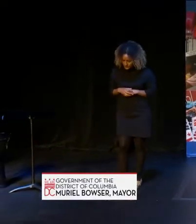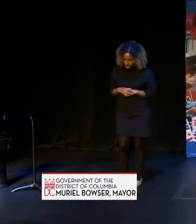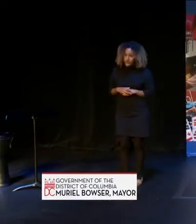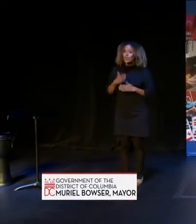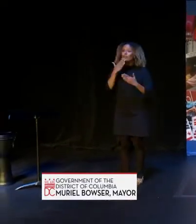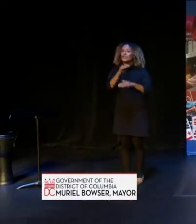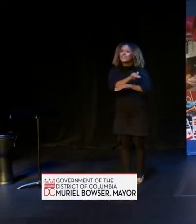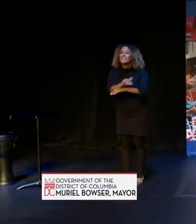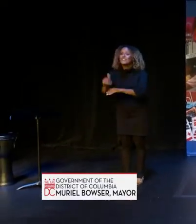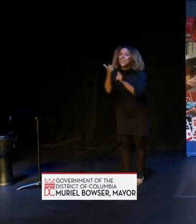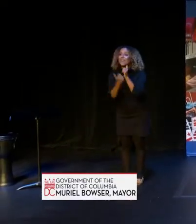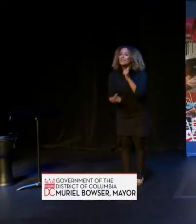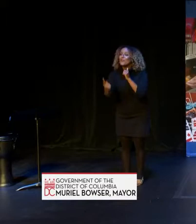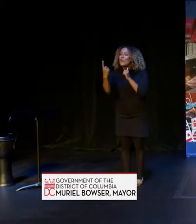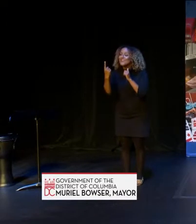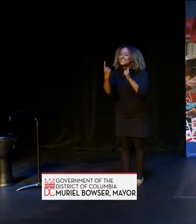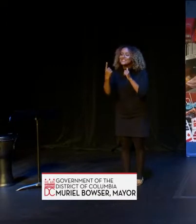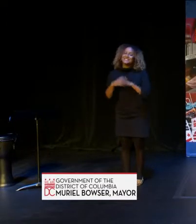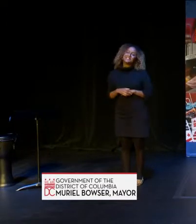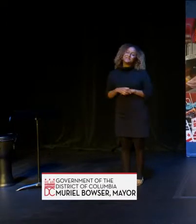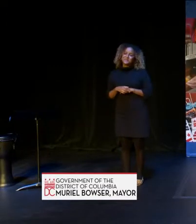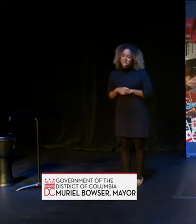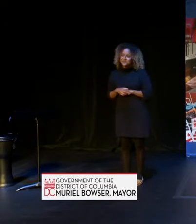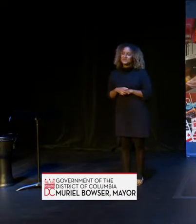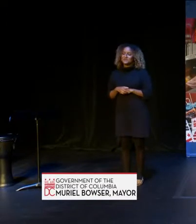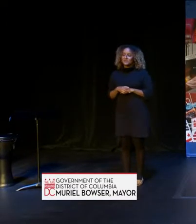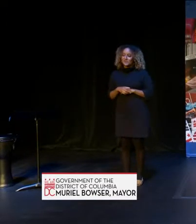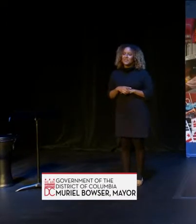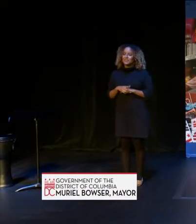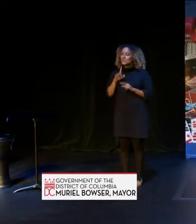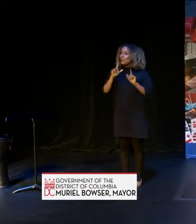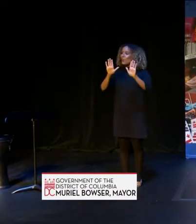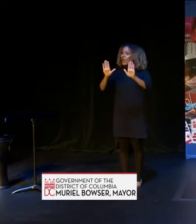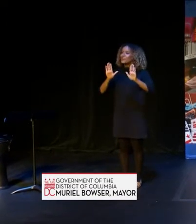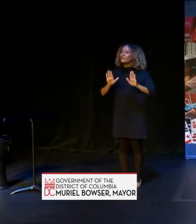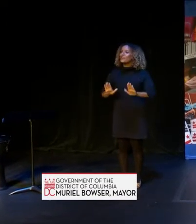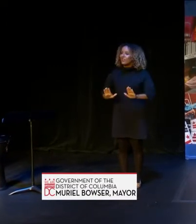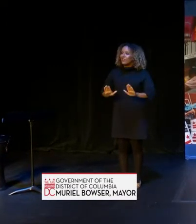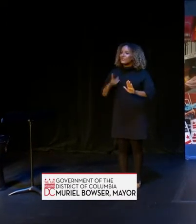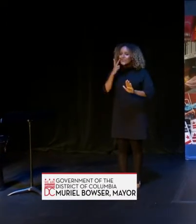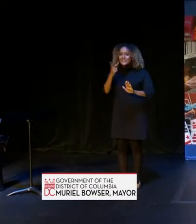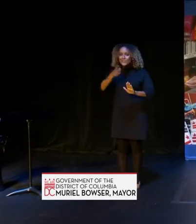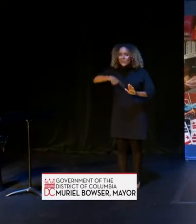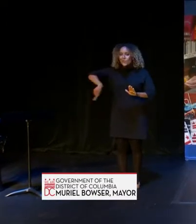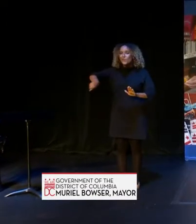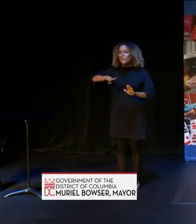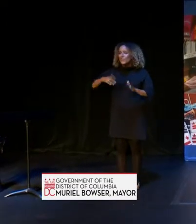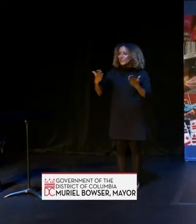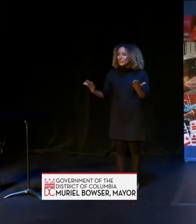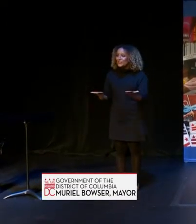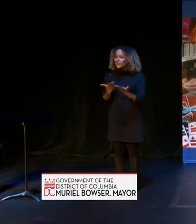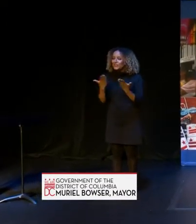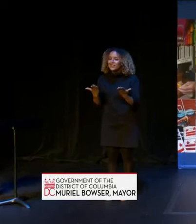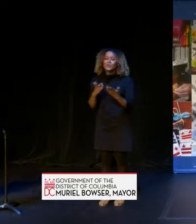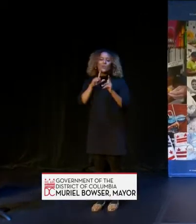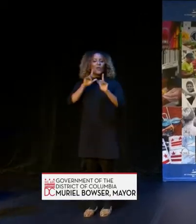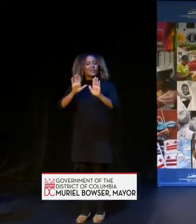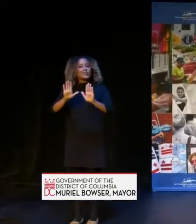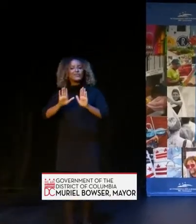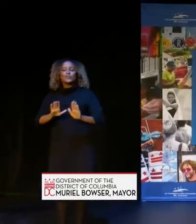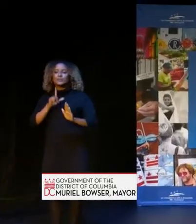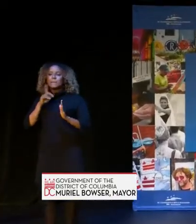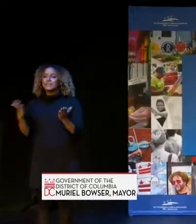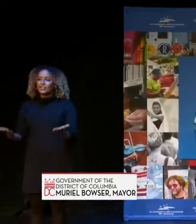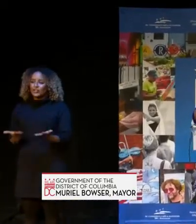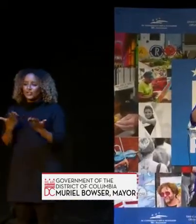Well, good evening, everybody. It is wonderful to see you all here and wonderful to